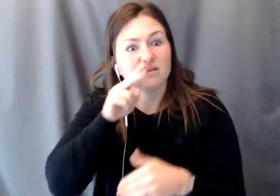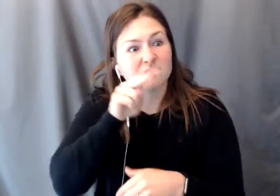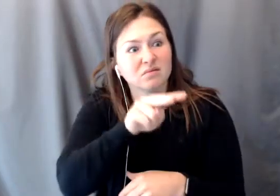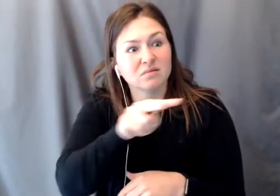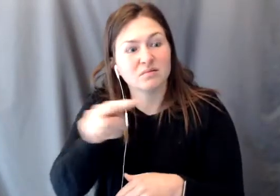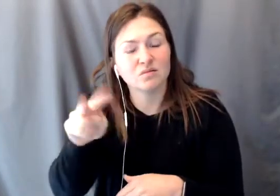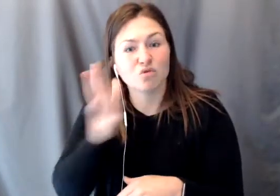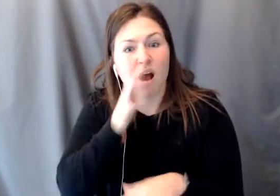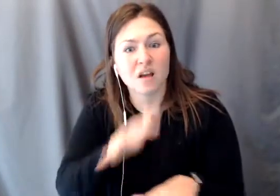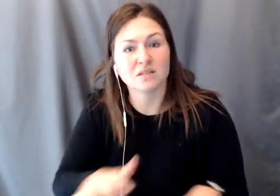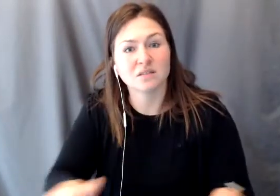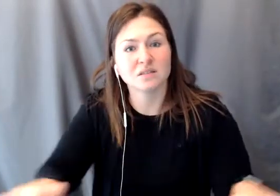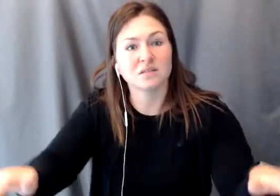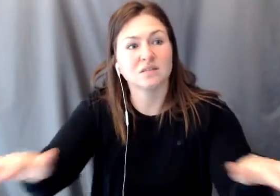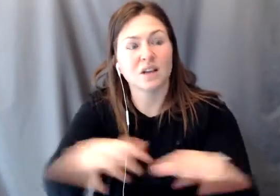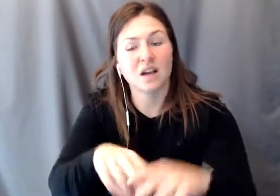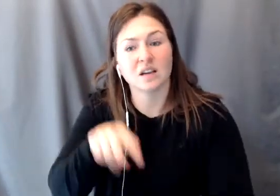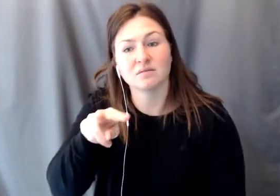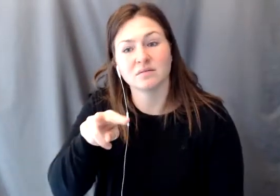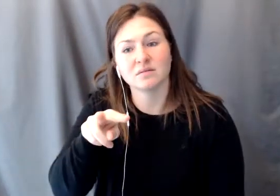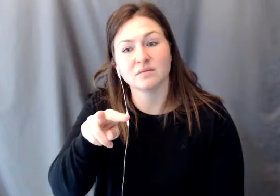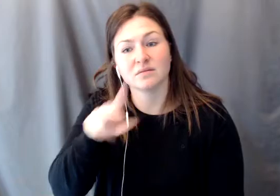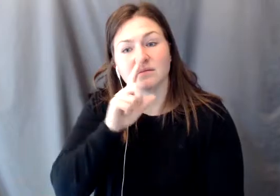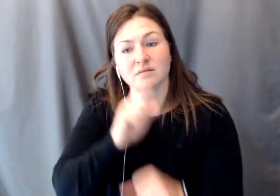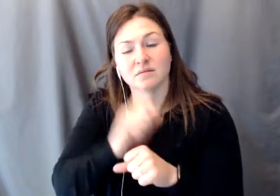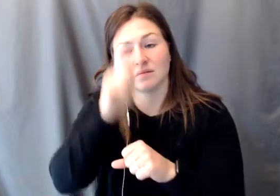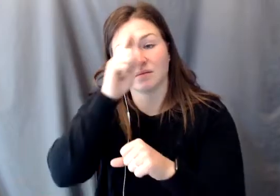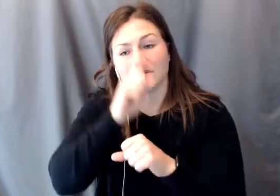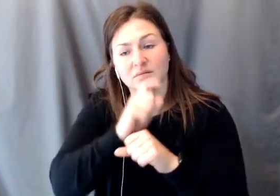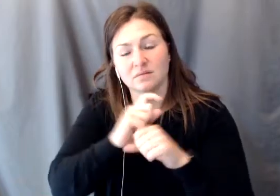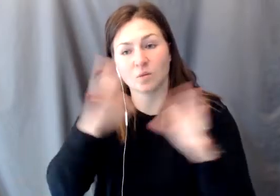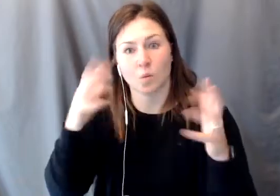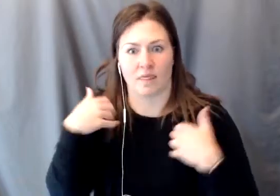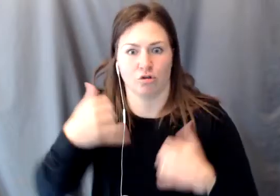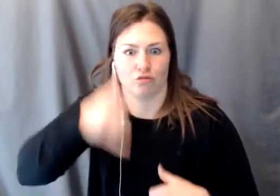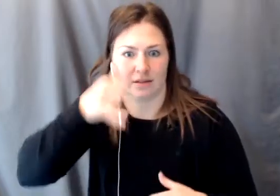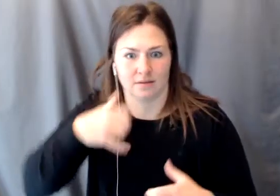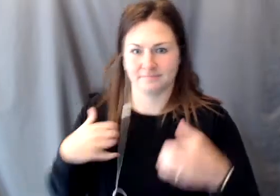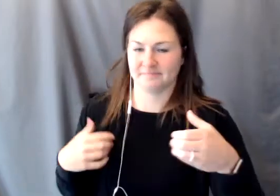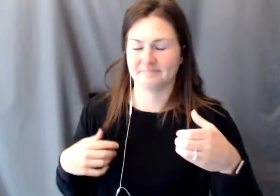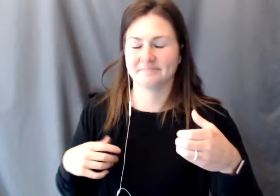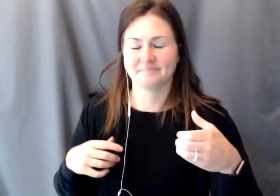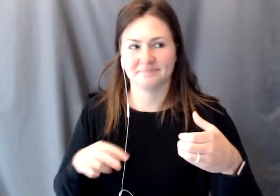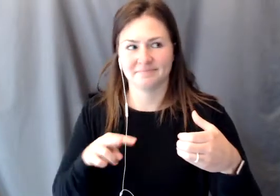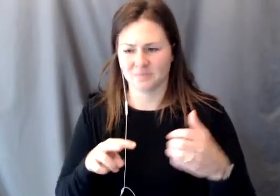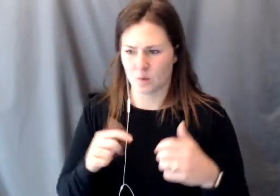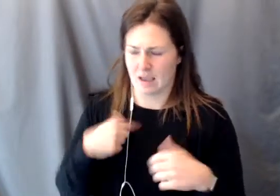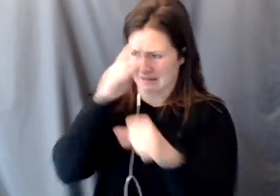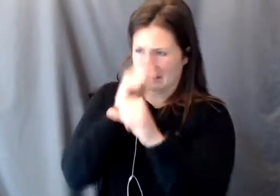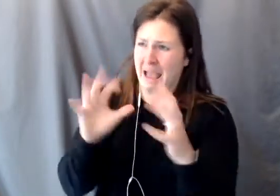I envisioned me with a drink in my hand. I just thought, how am I ever going to do this? I can't do this.